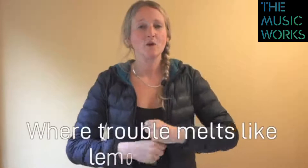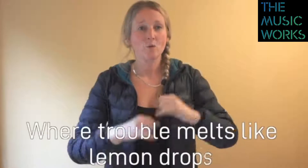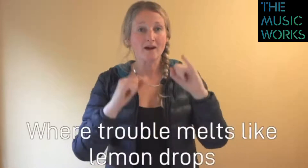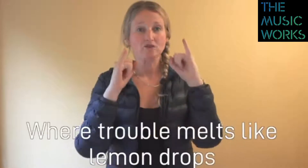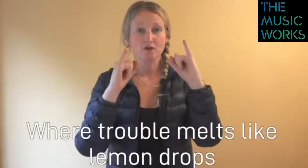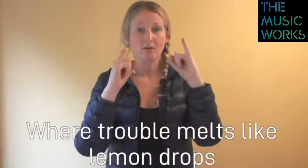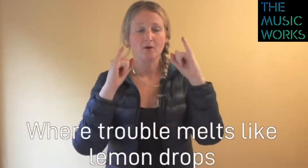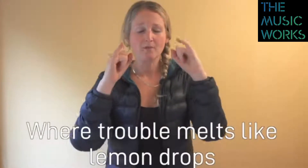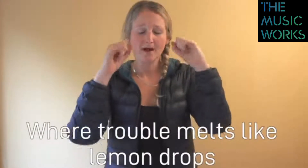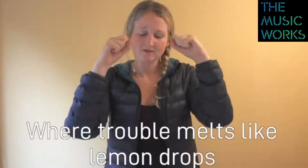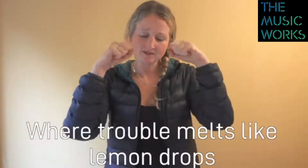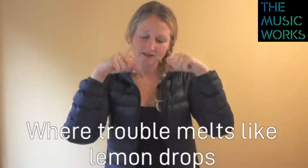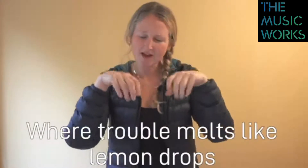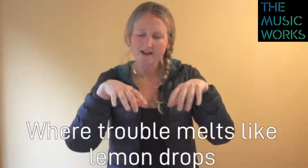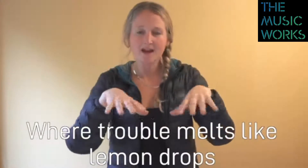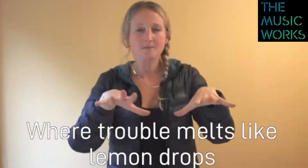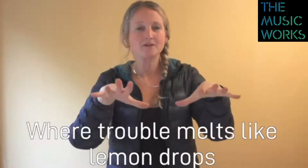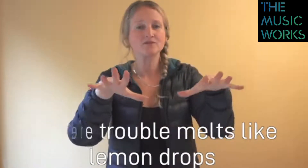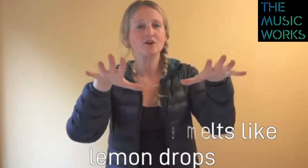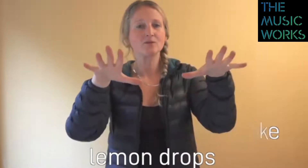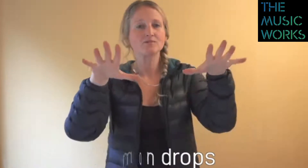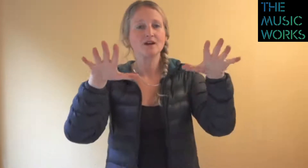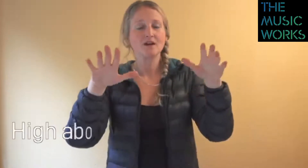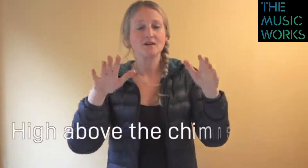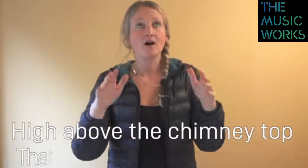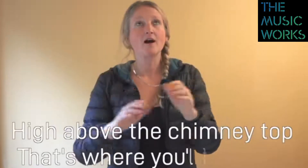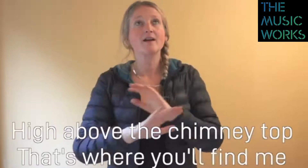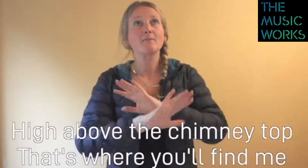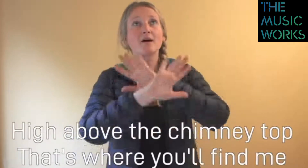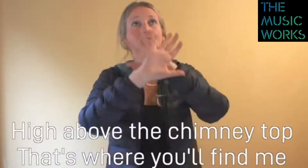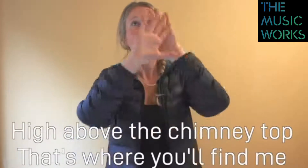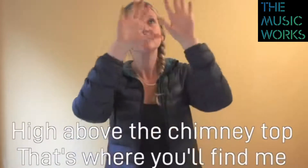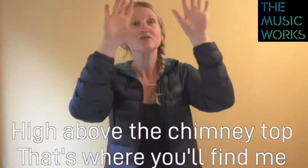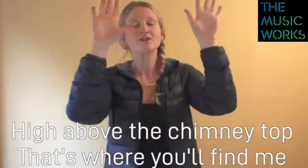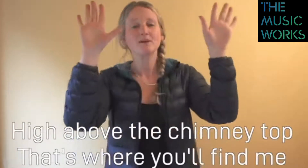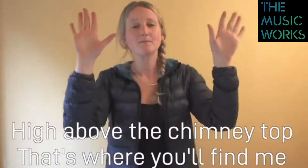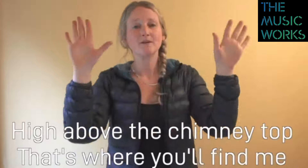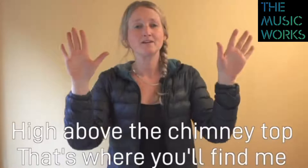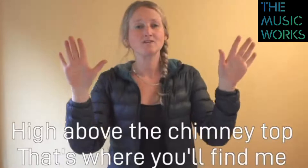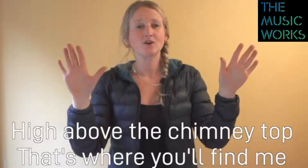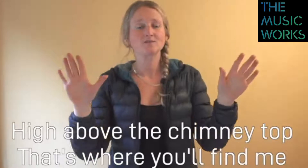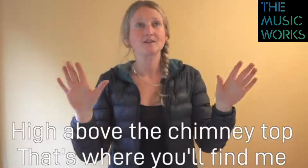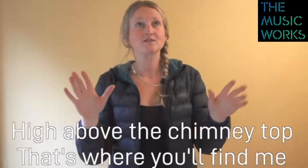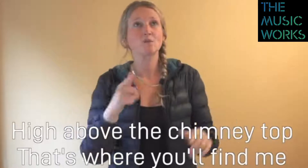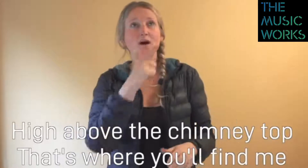where trouble melts like lemon drops, high above the chimney tops, that's where